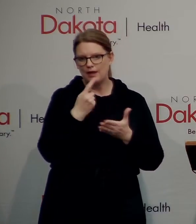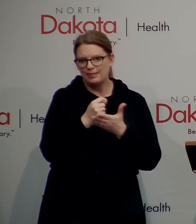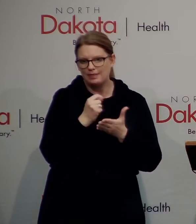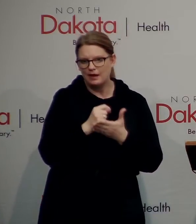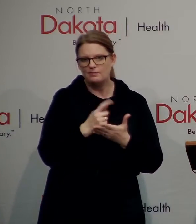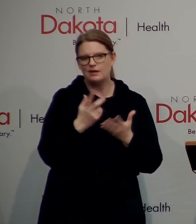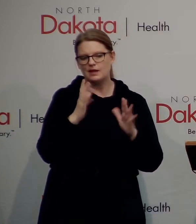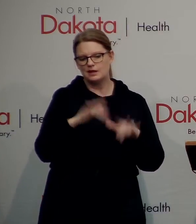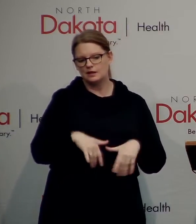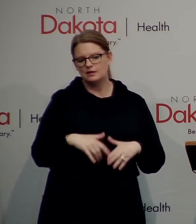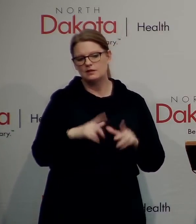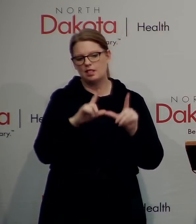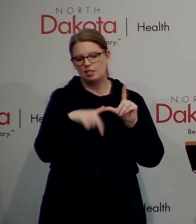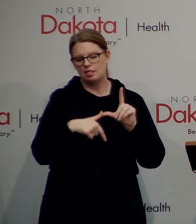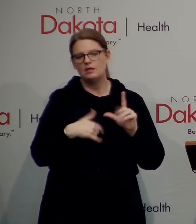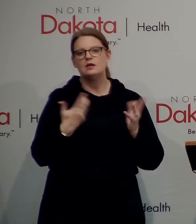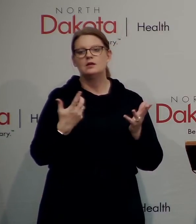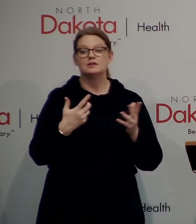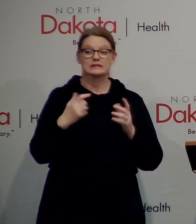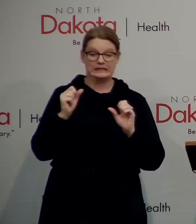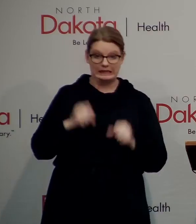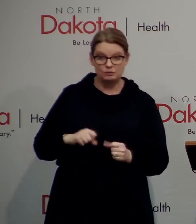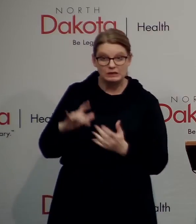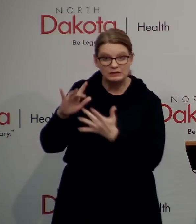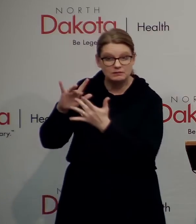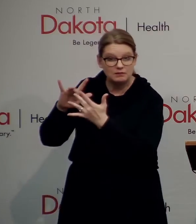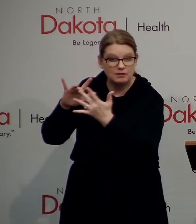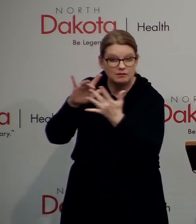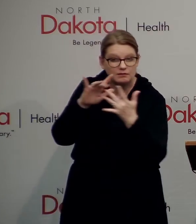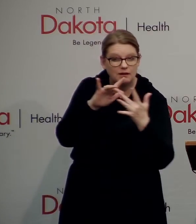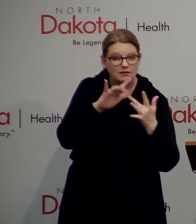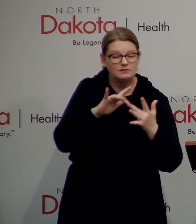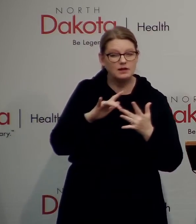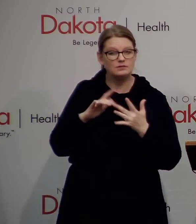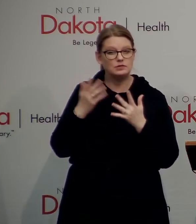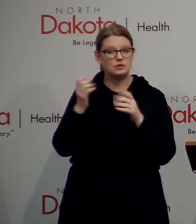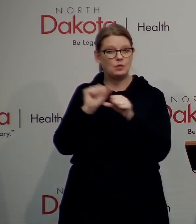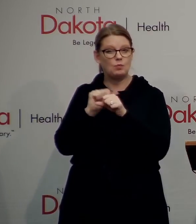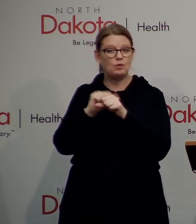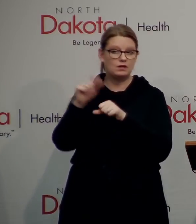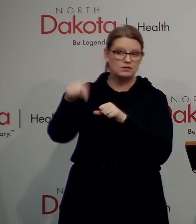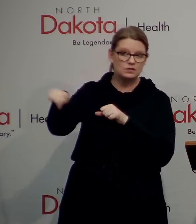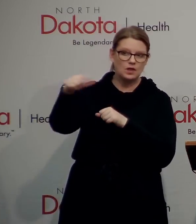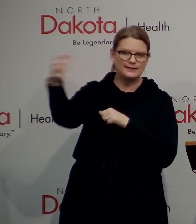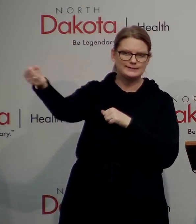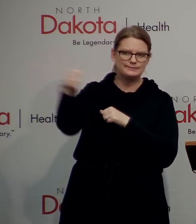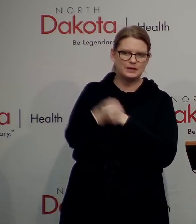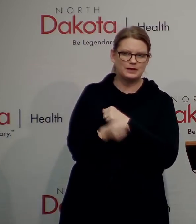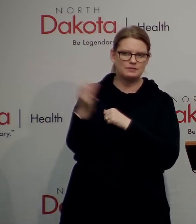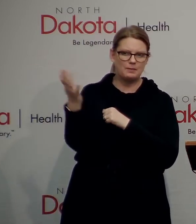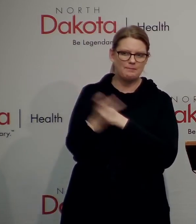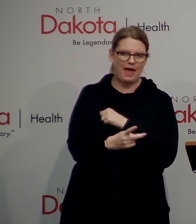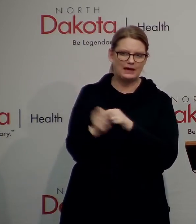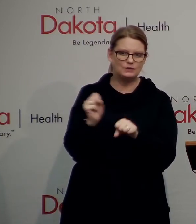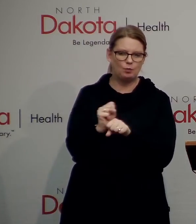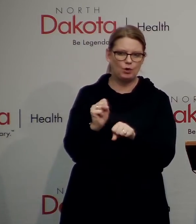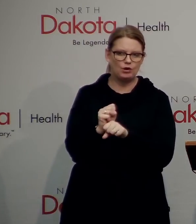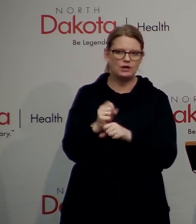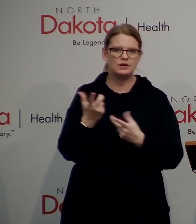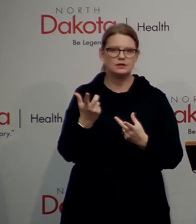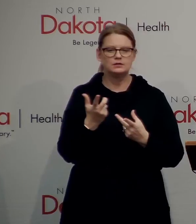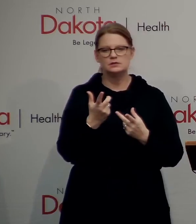desk job. Can we contact those working, through associations and others to bring them back into the workforce with